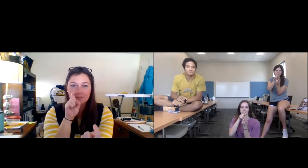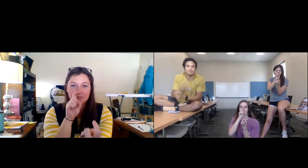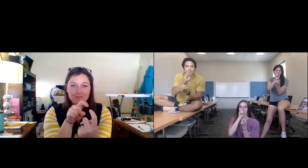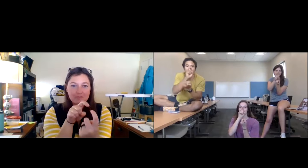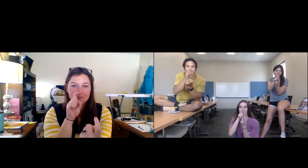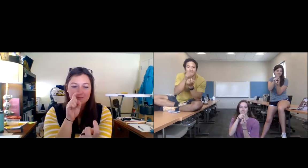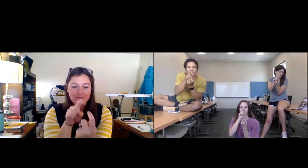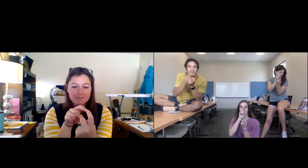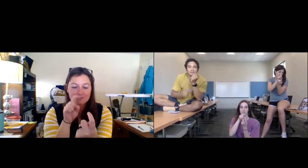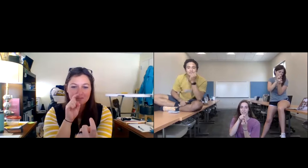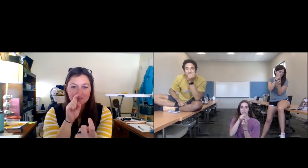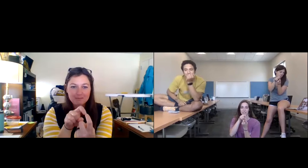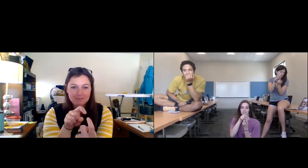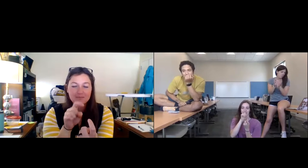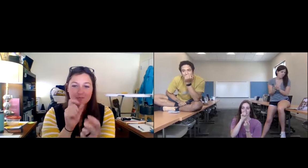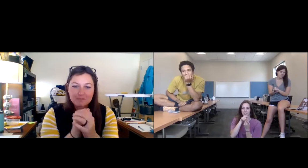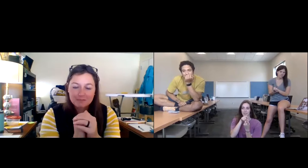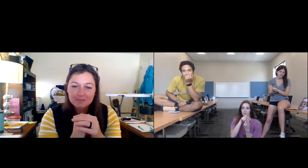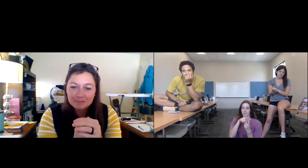you go. There you go. Witch.